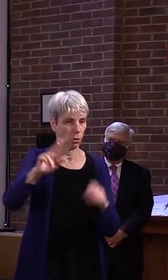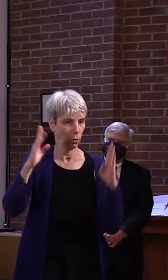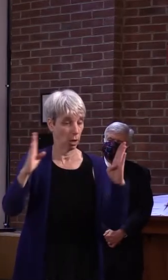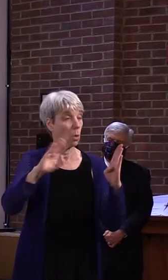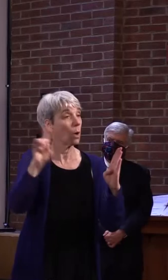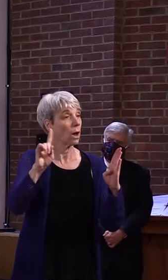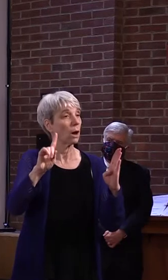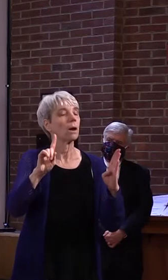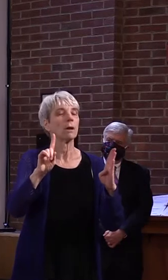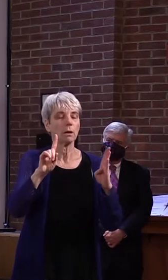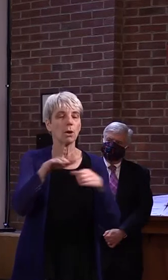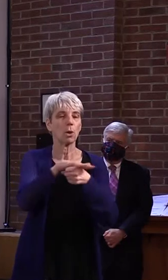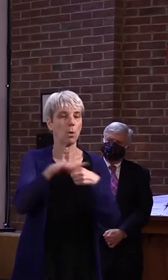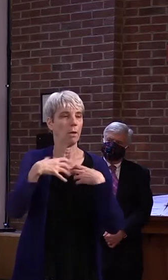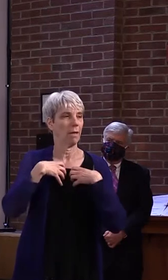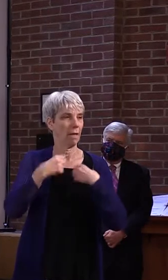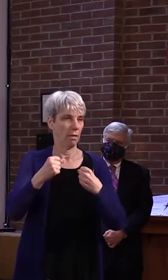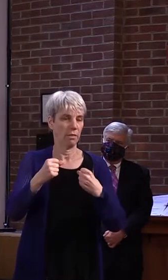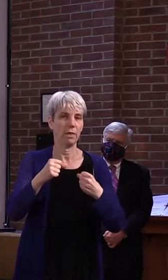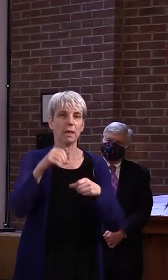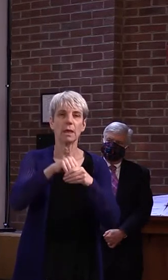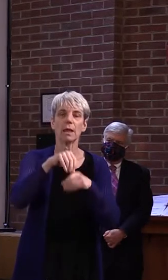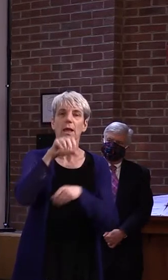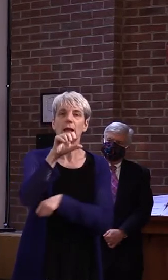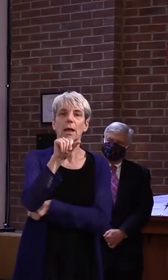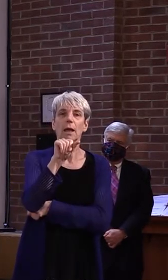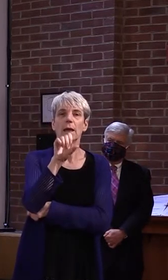health office in the Asa Bloomer building.